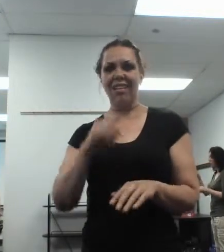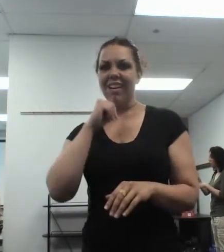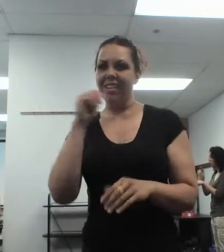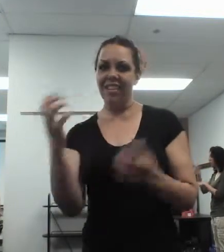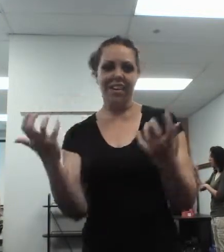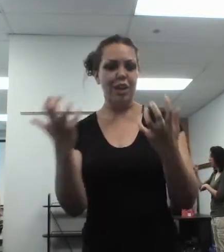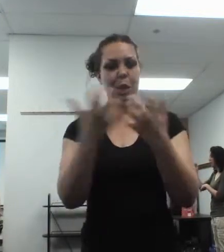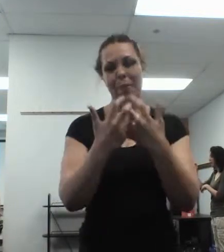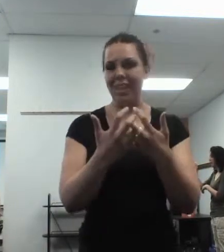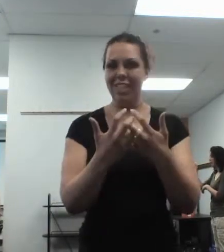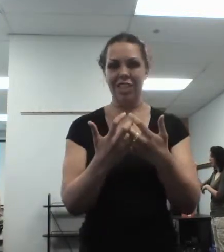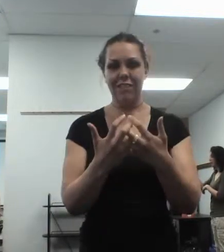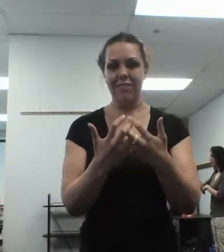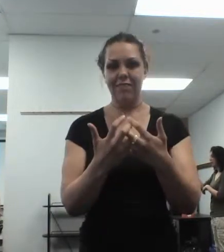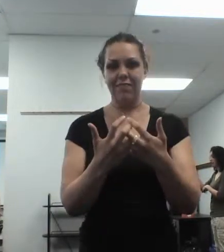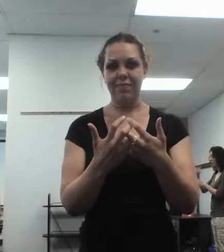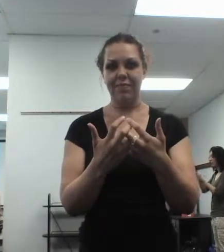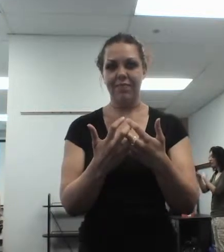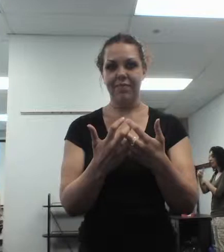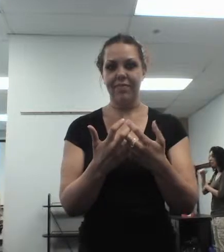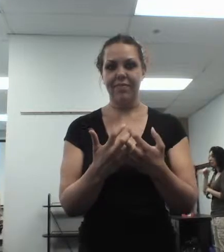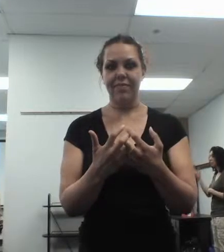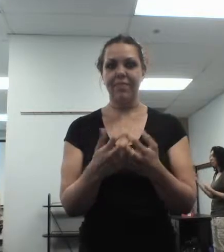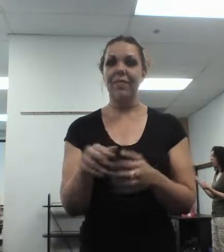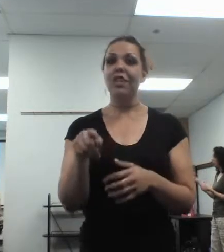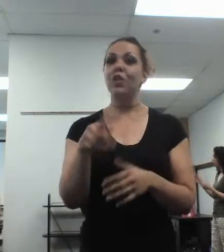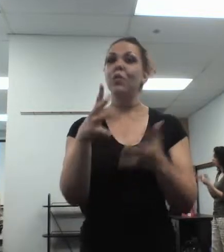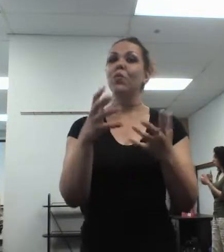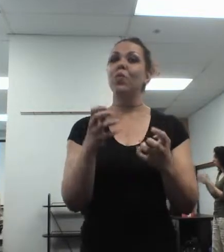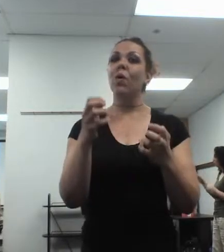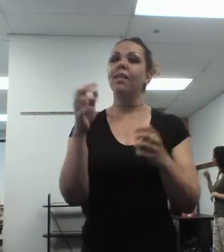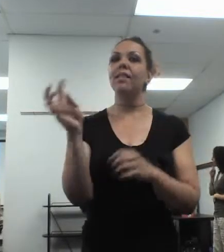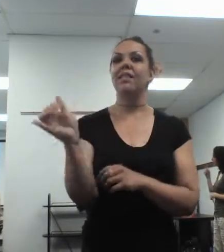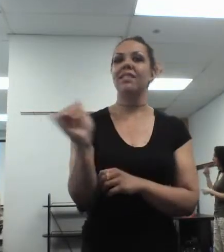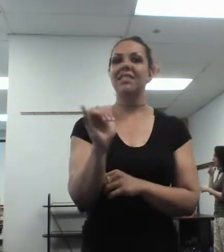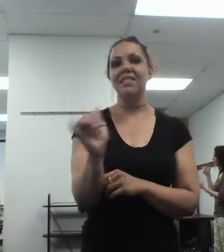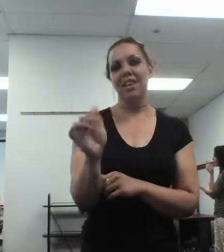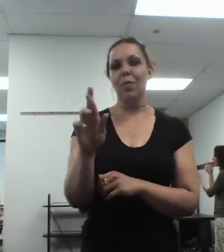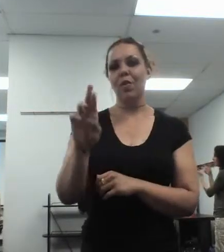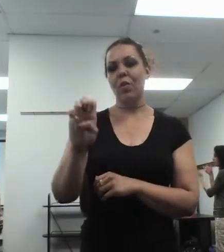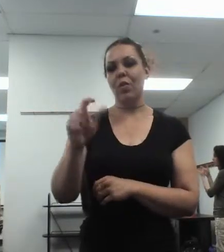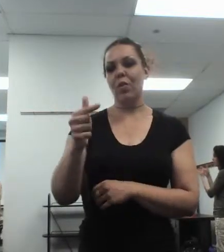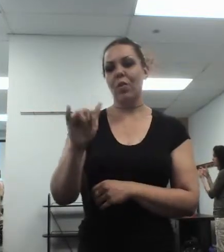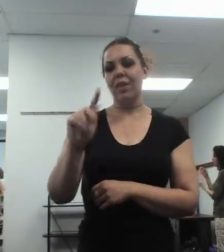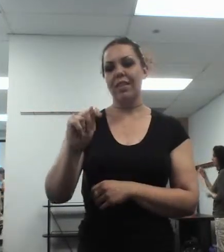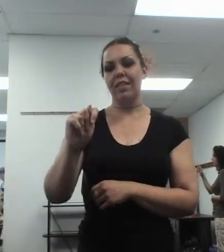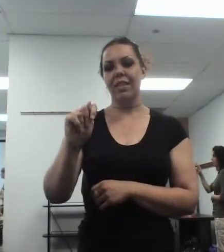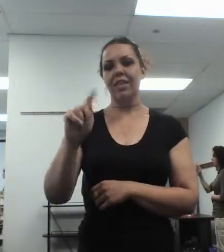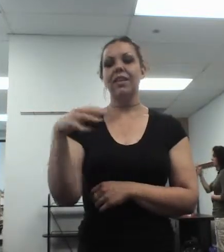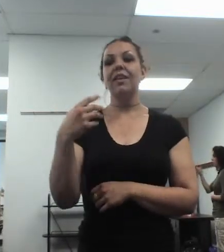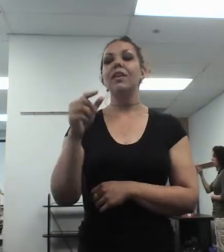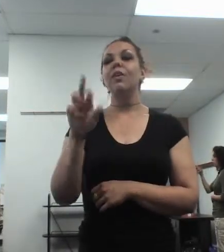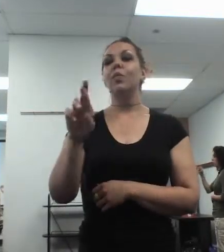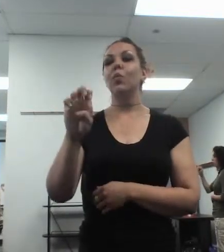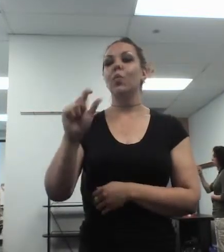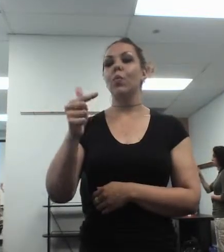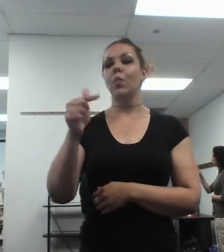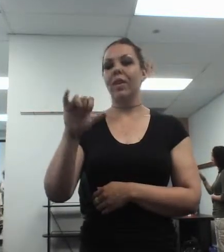grammar. So you want to stay in the same register as well. Register is related to the grammar. Any questions